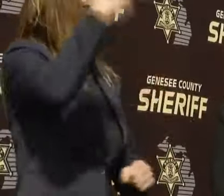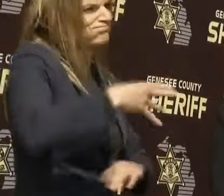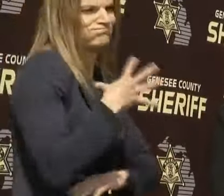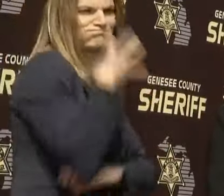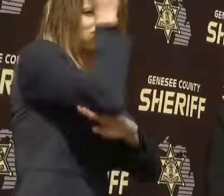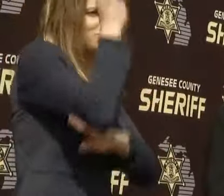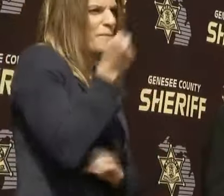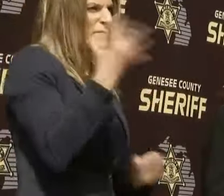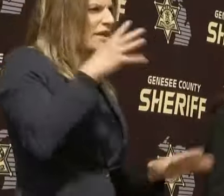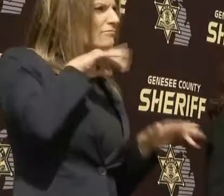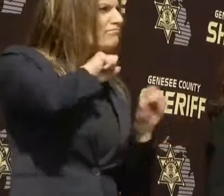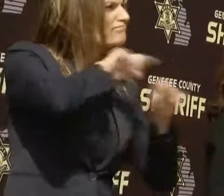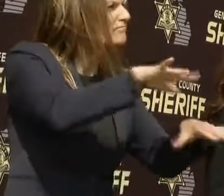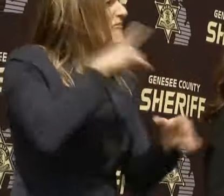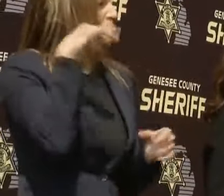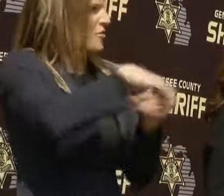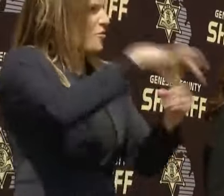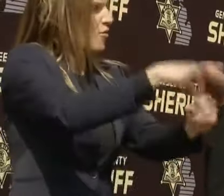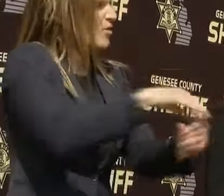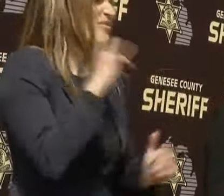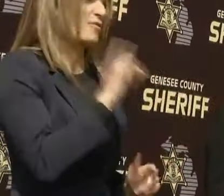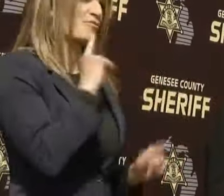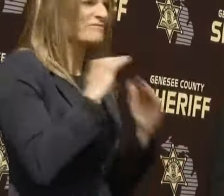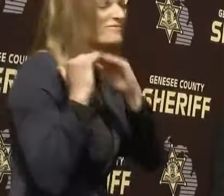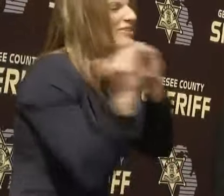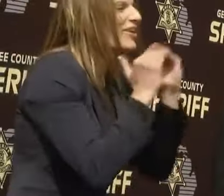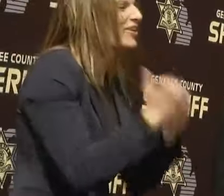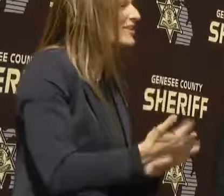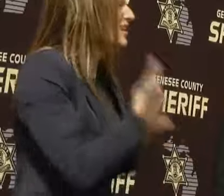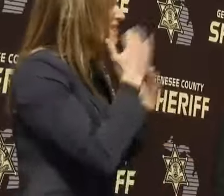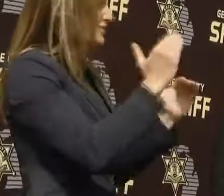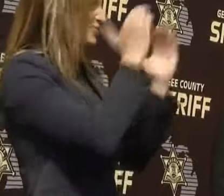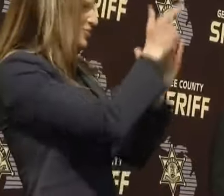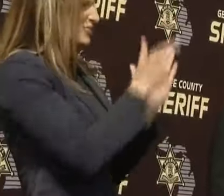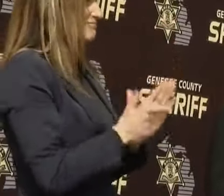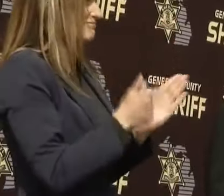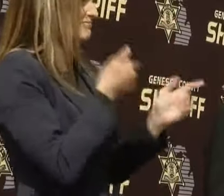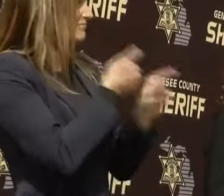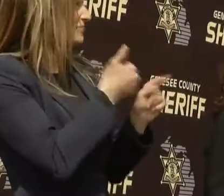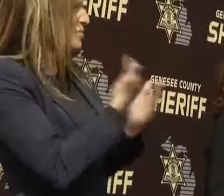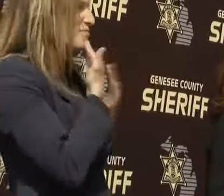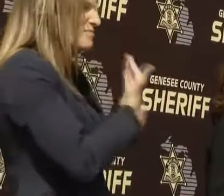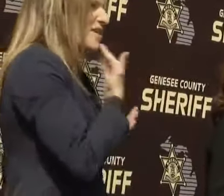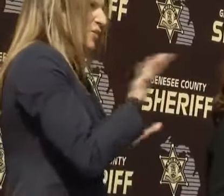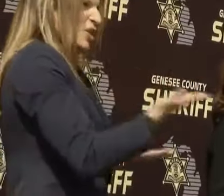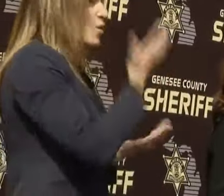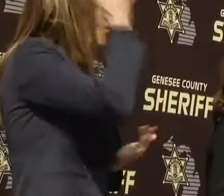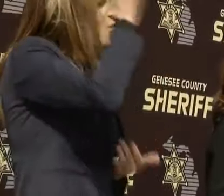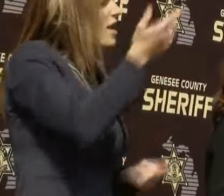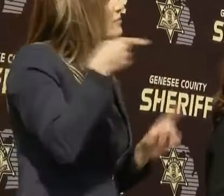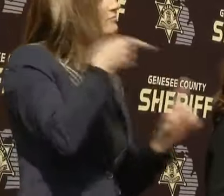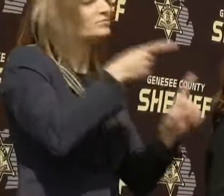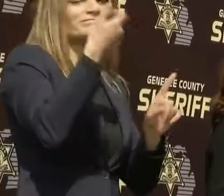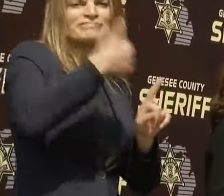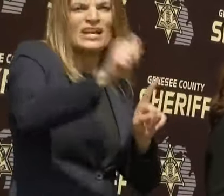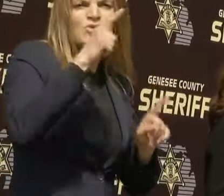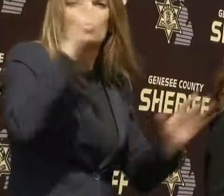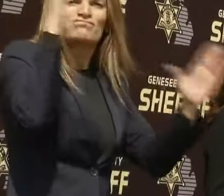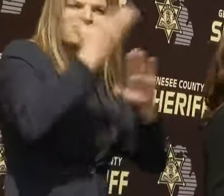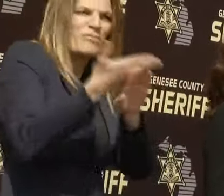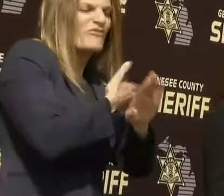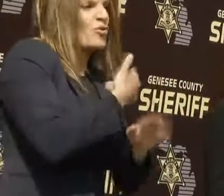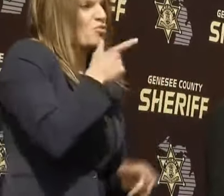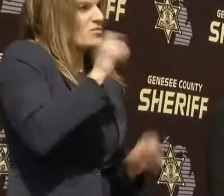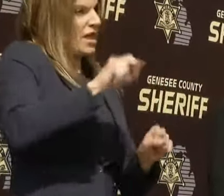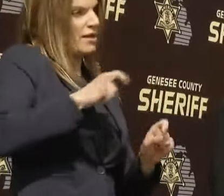and just. Thanks to our Attorney General, we are here to make sure that we create some expungement opportunities for